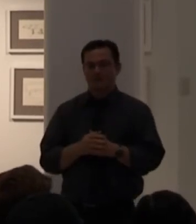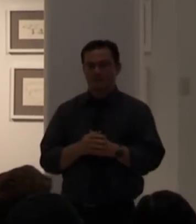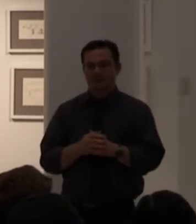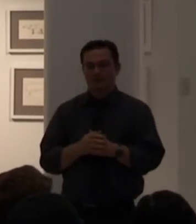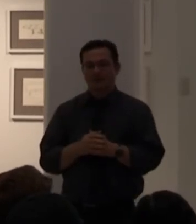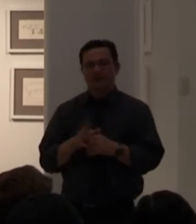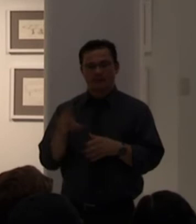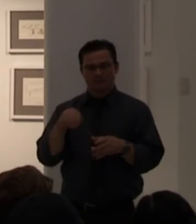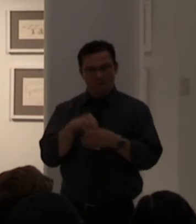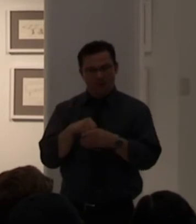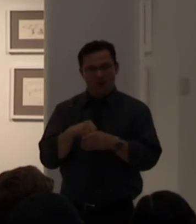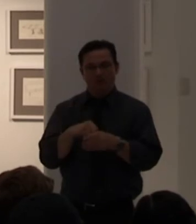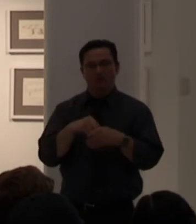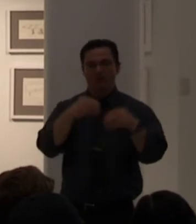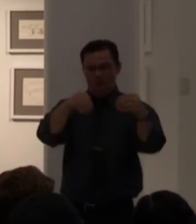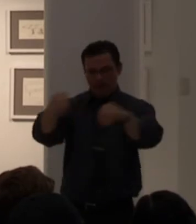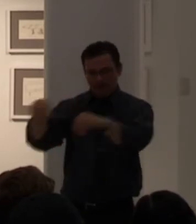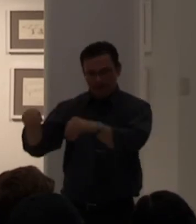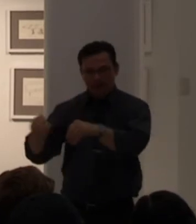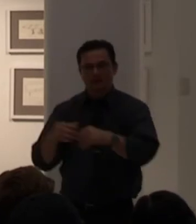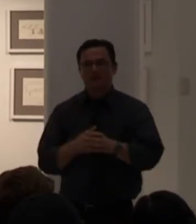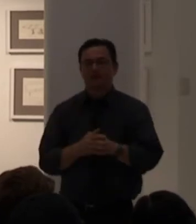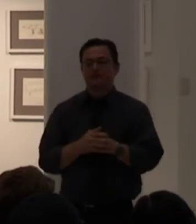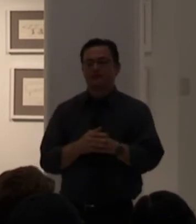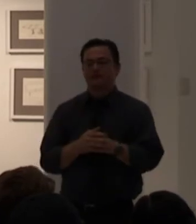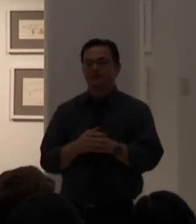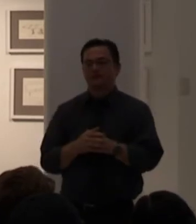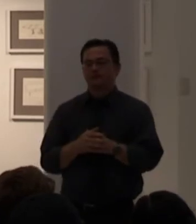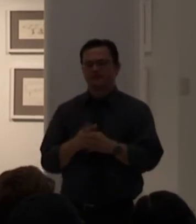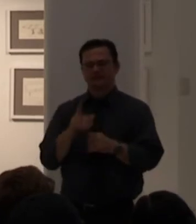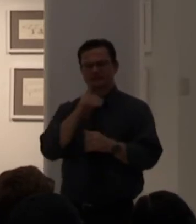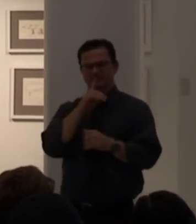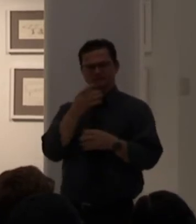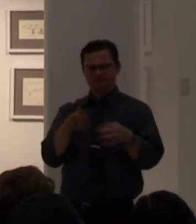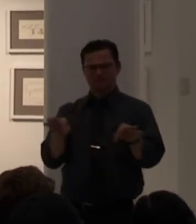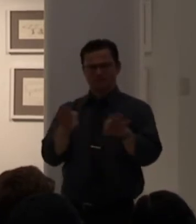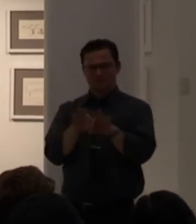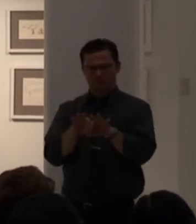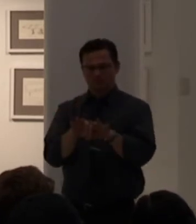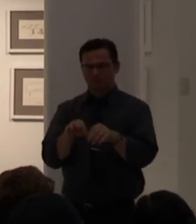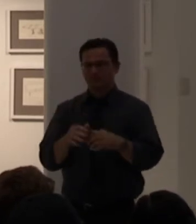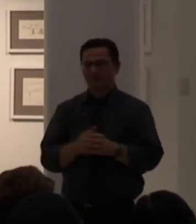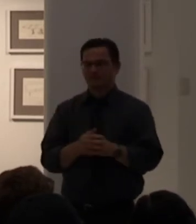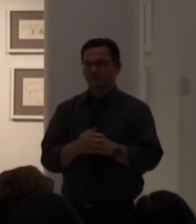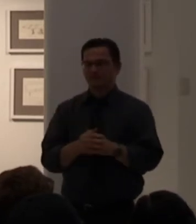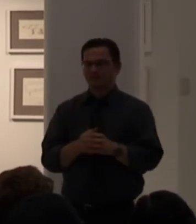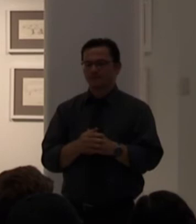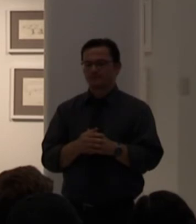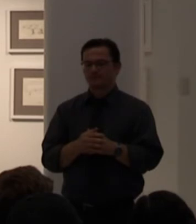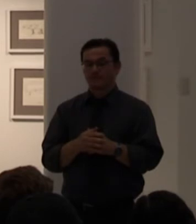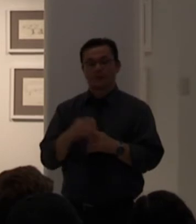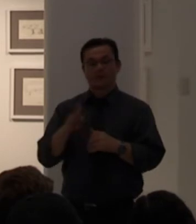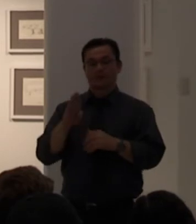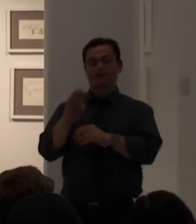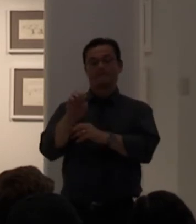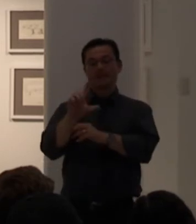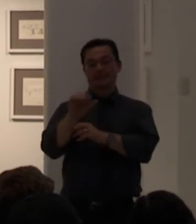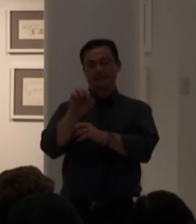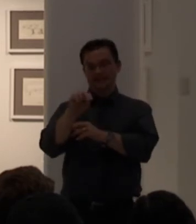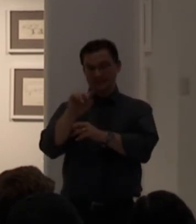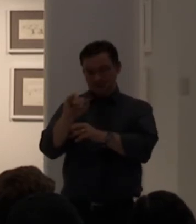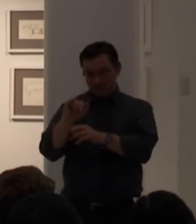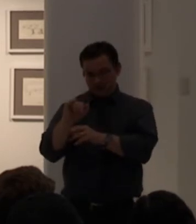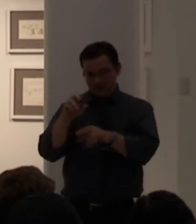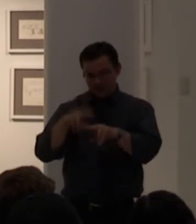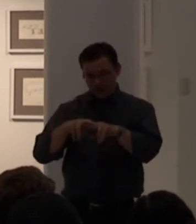That involves marketing, and then this is something that is really important. when we came out with the Bellini chair, about a